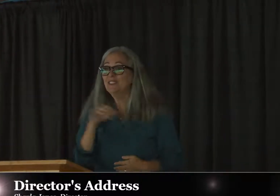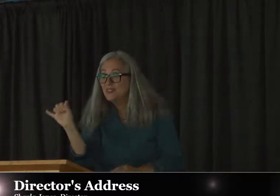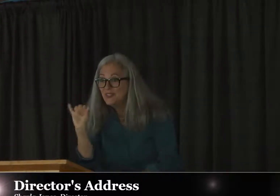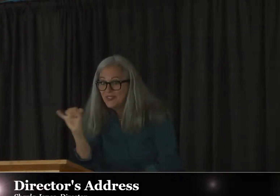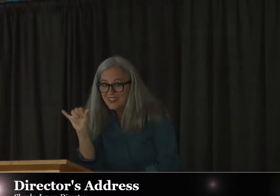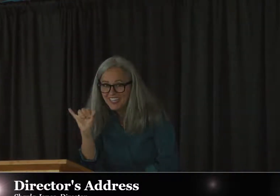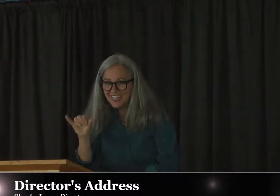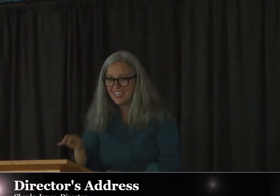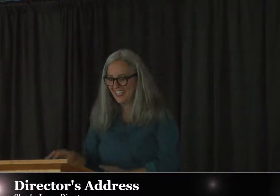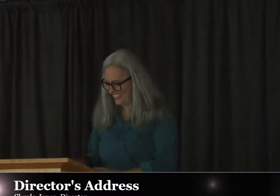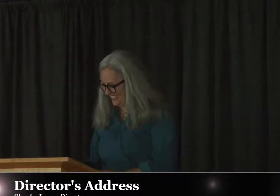we're really happy for us as well.